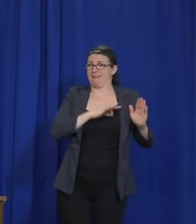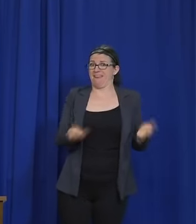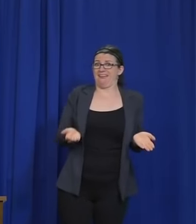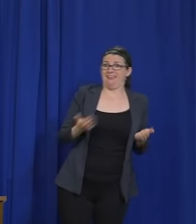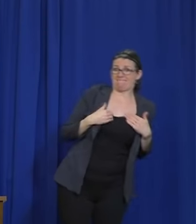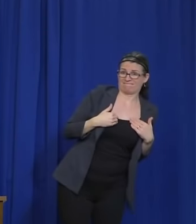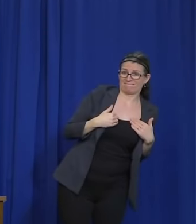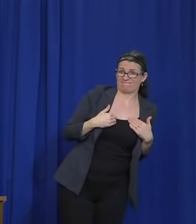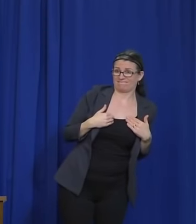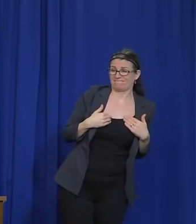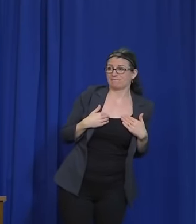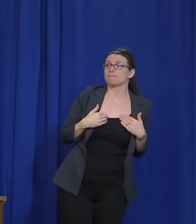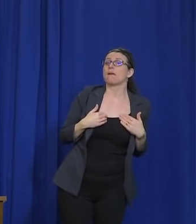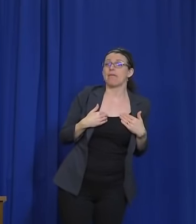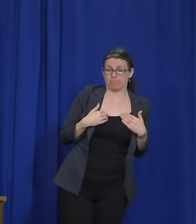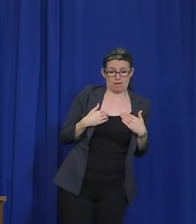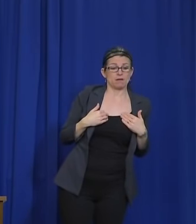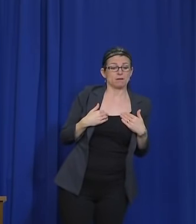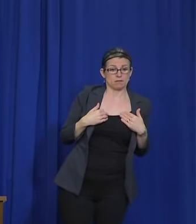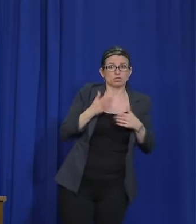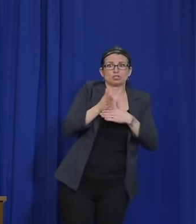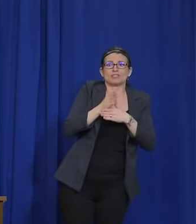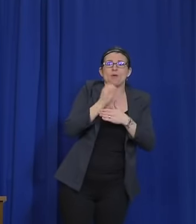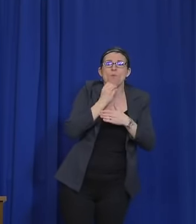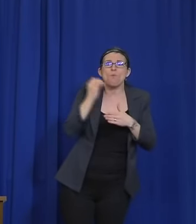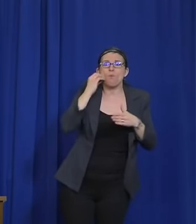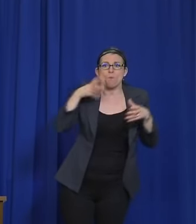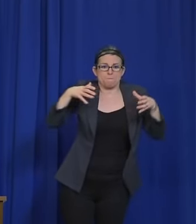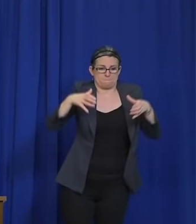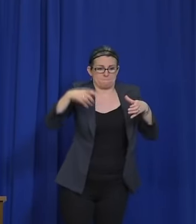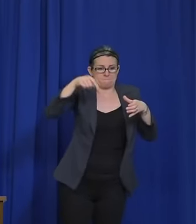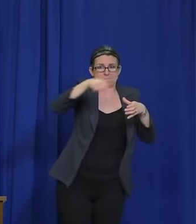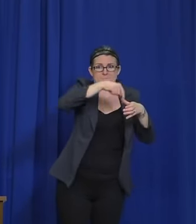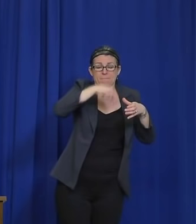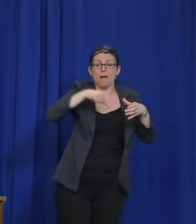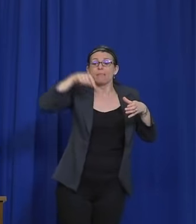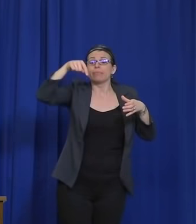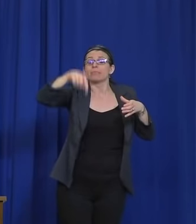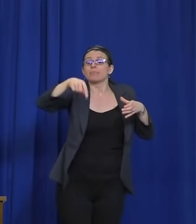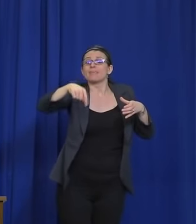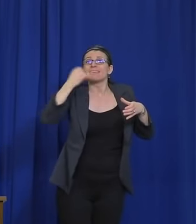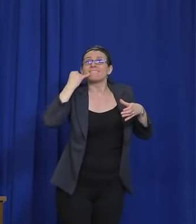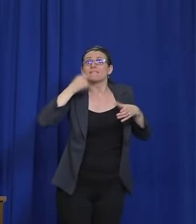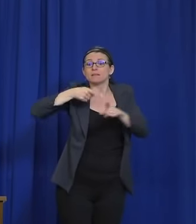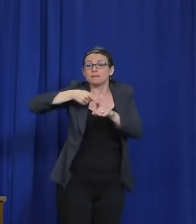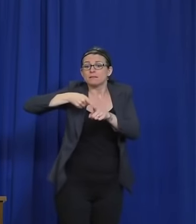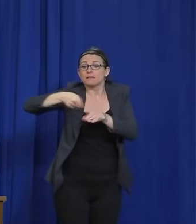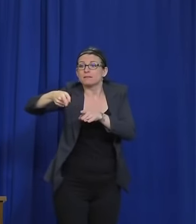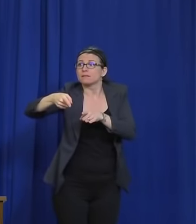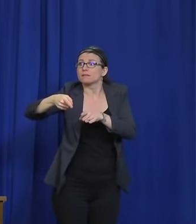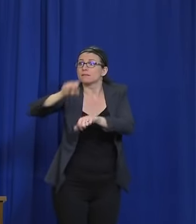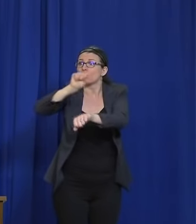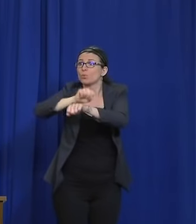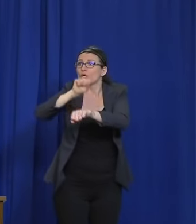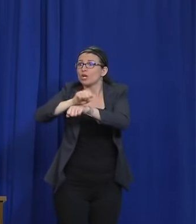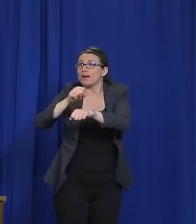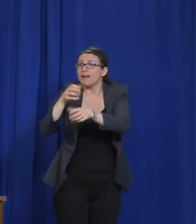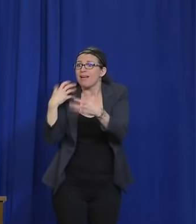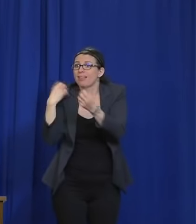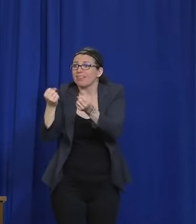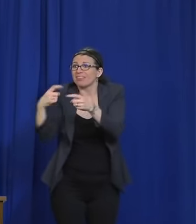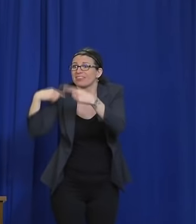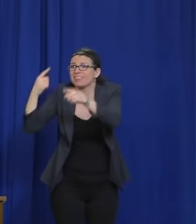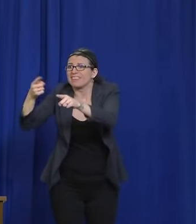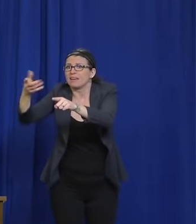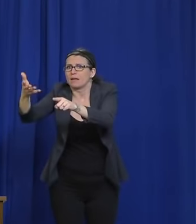tested positive? And then the second question is, I'm wondering about vaccination rates for,